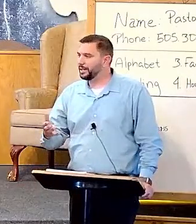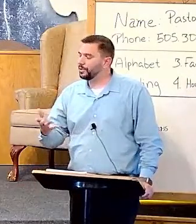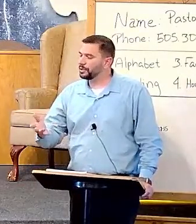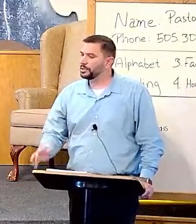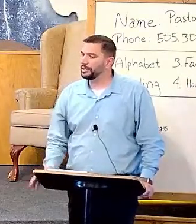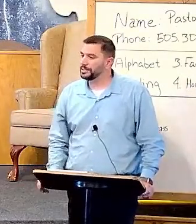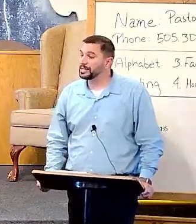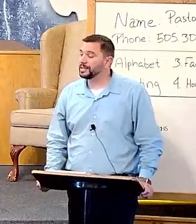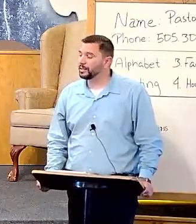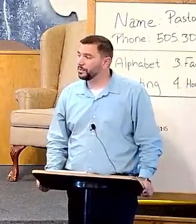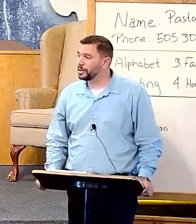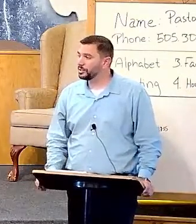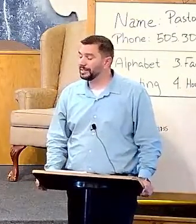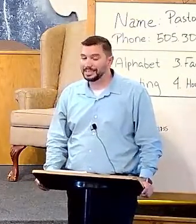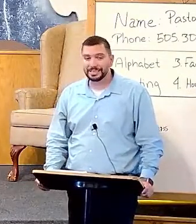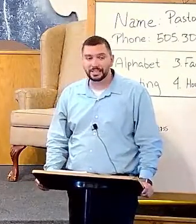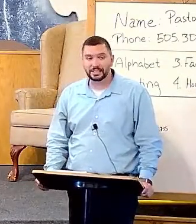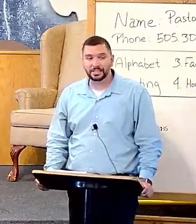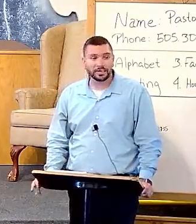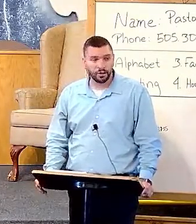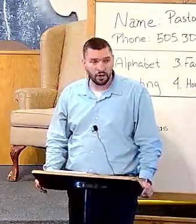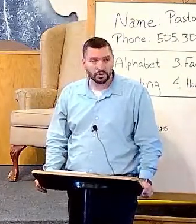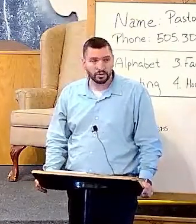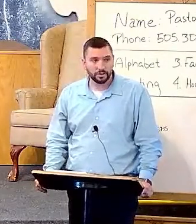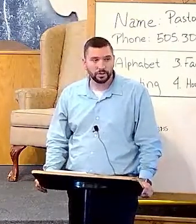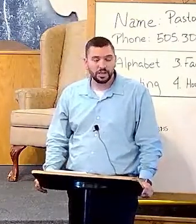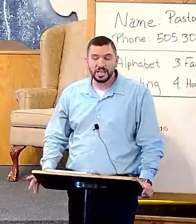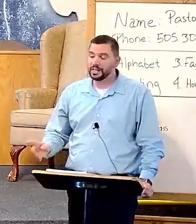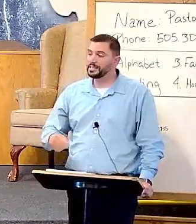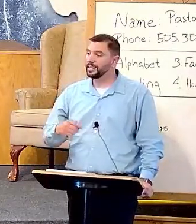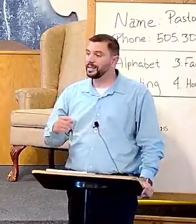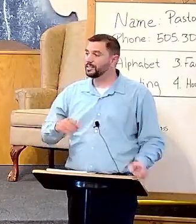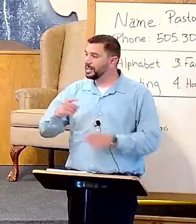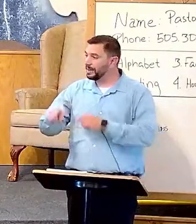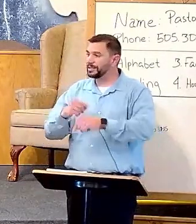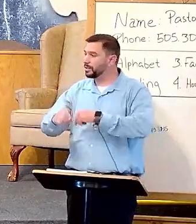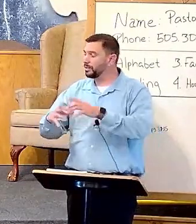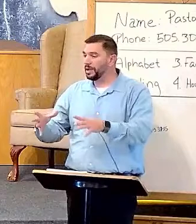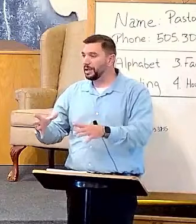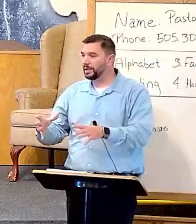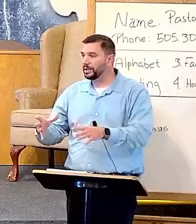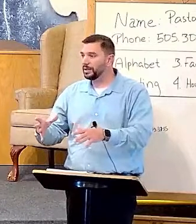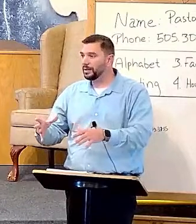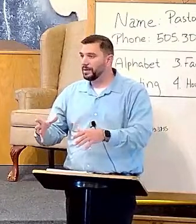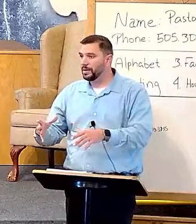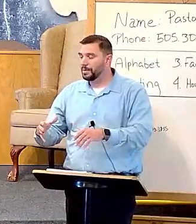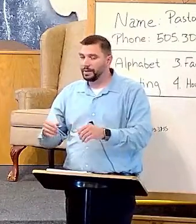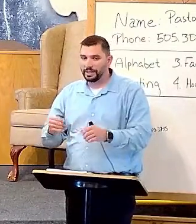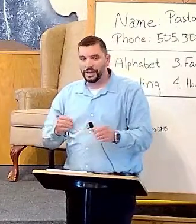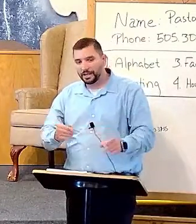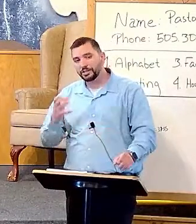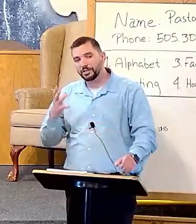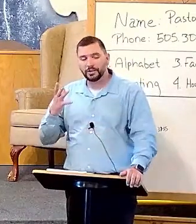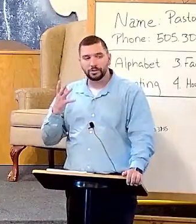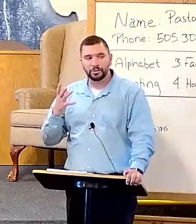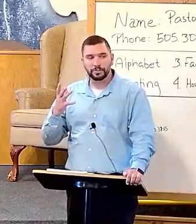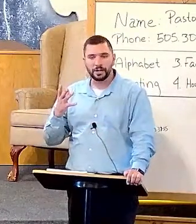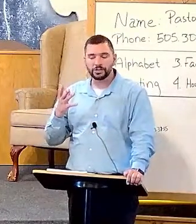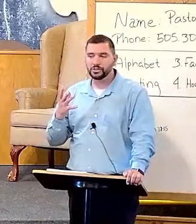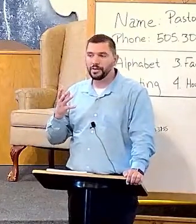understood. He's asking the question, "Is this class long?" Then he signed the same exact way, but he changed his facial responses,